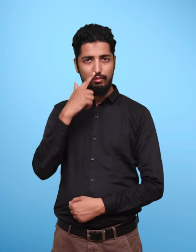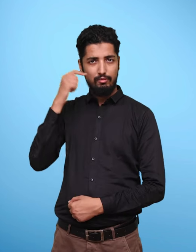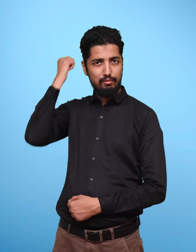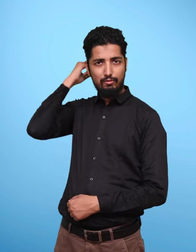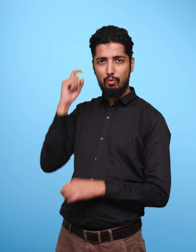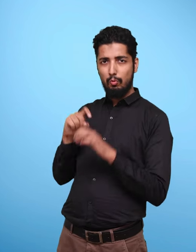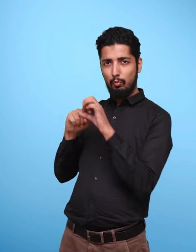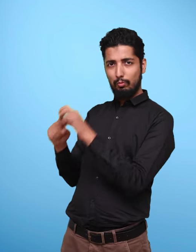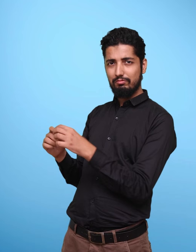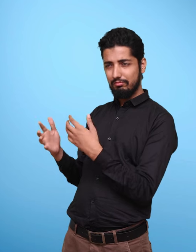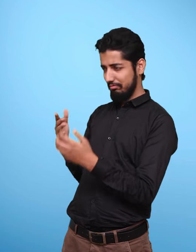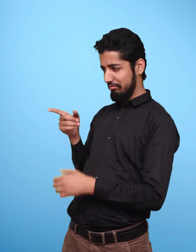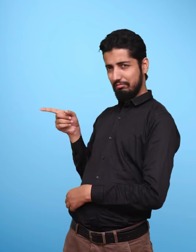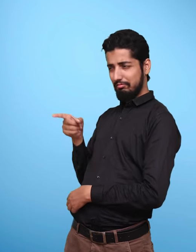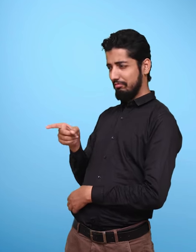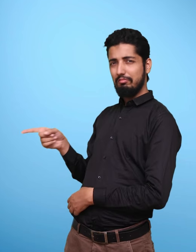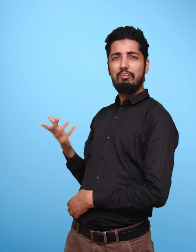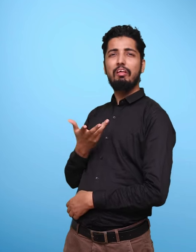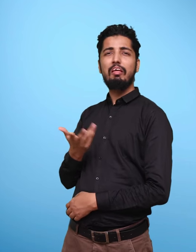Neha. What are these?